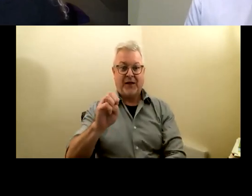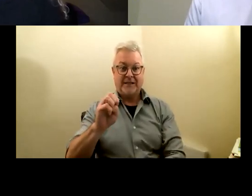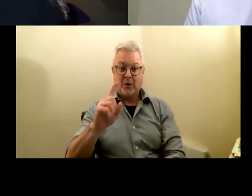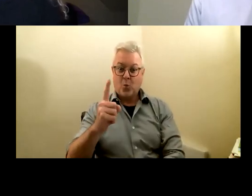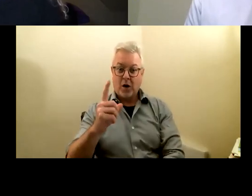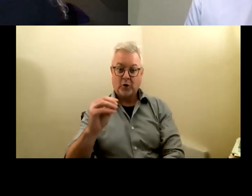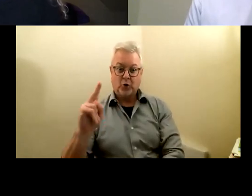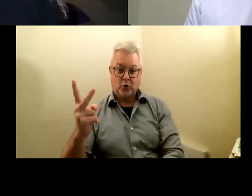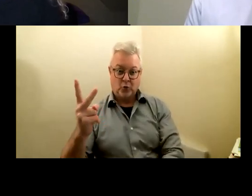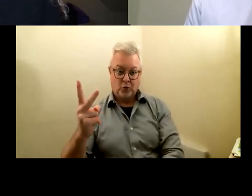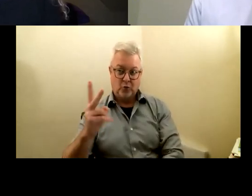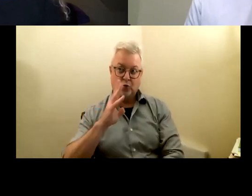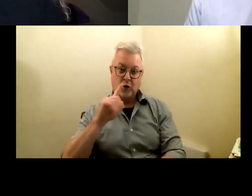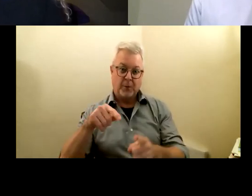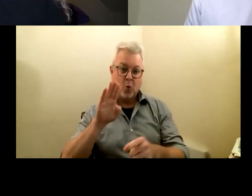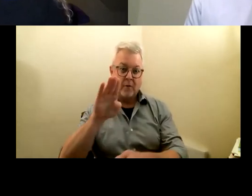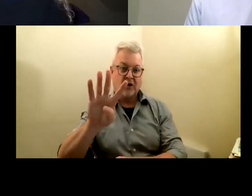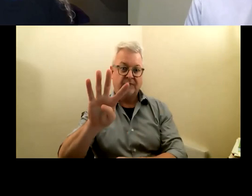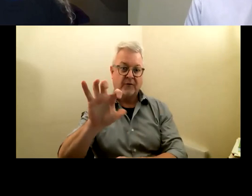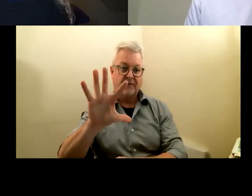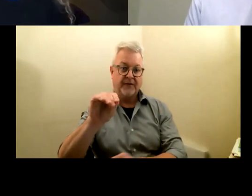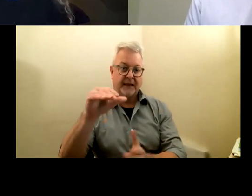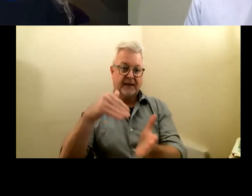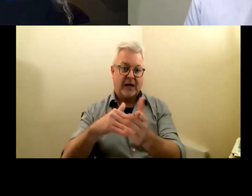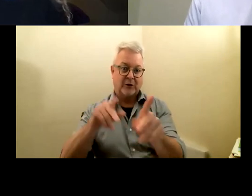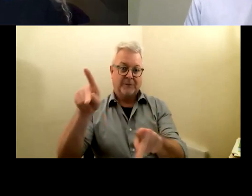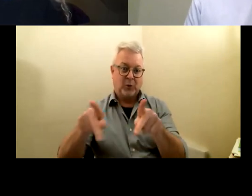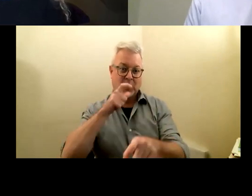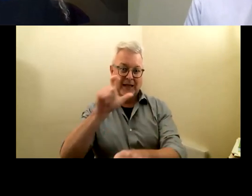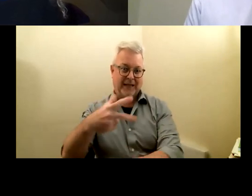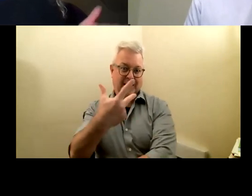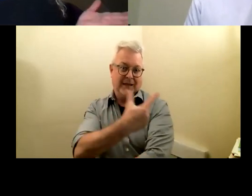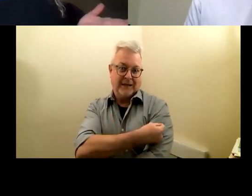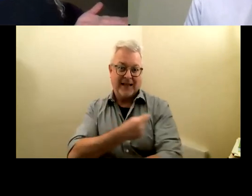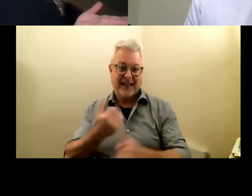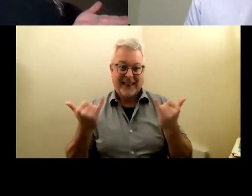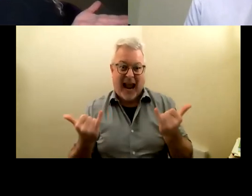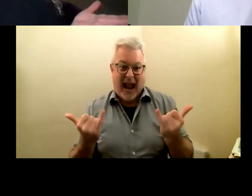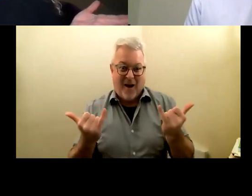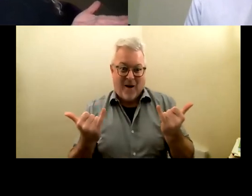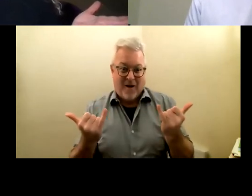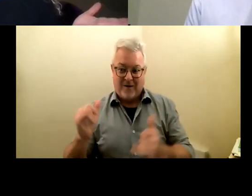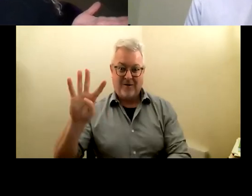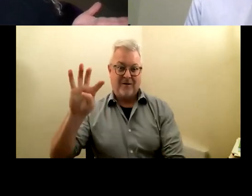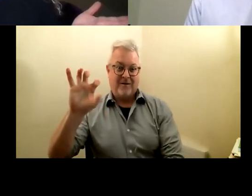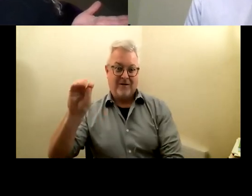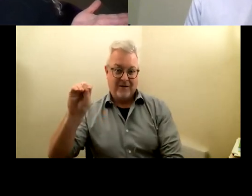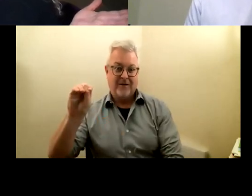and demand. Because we have phase 1 and 2, we have 450,000